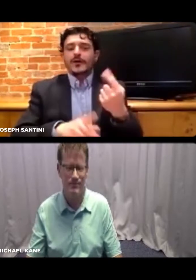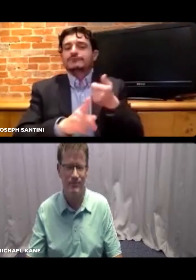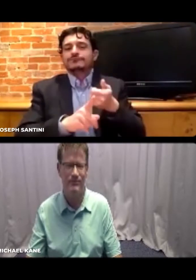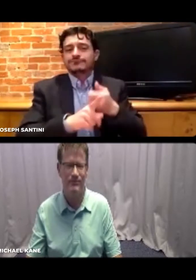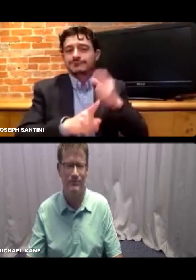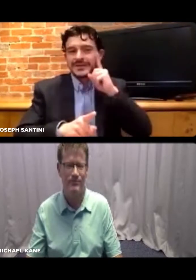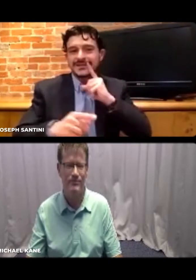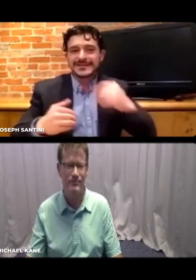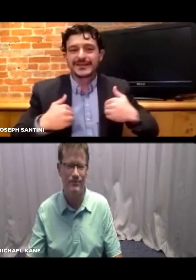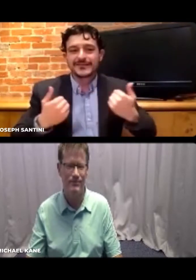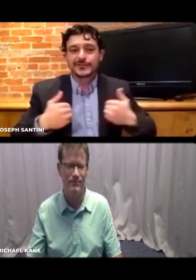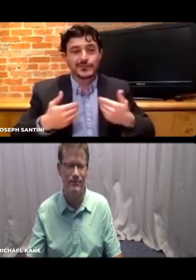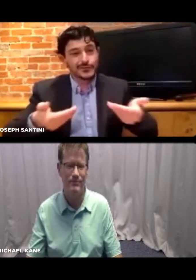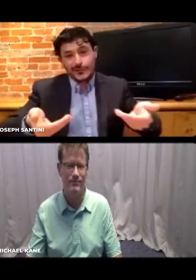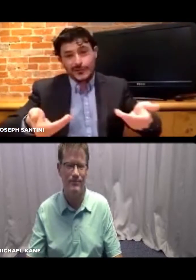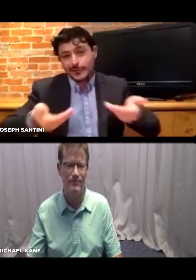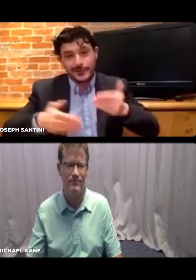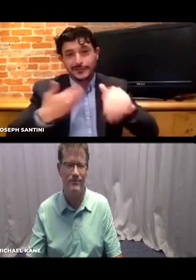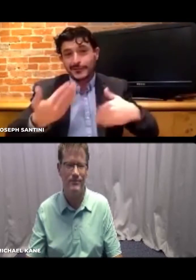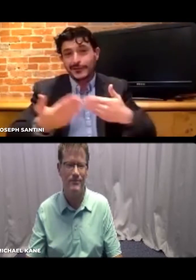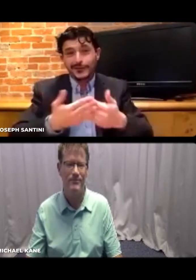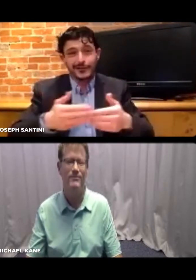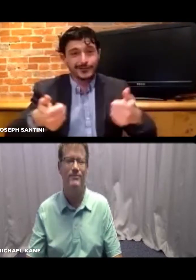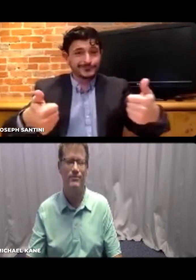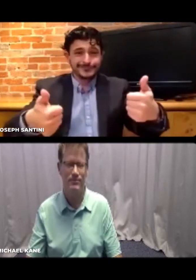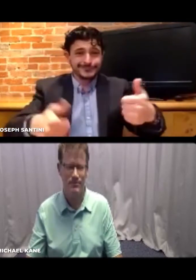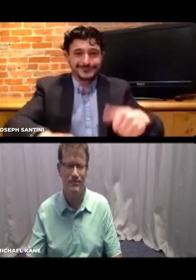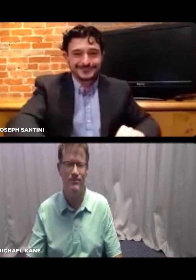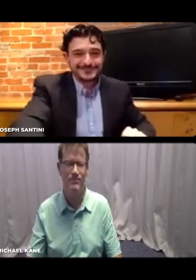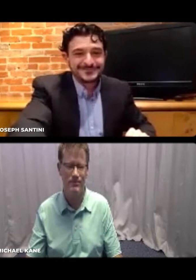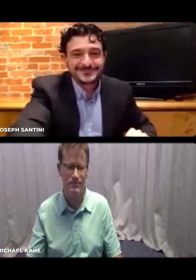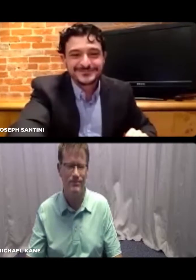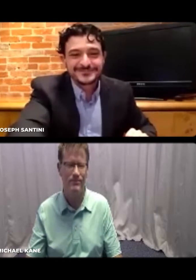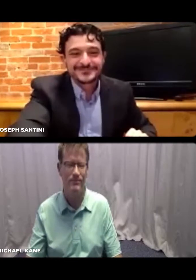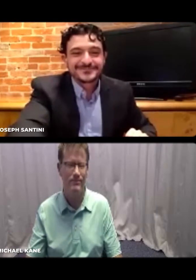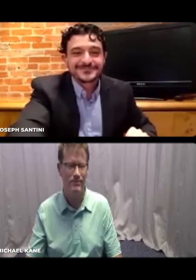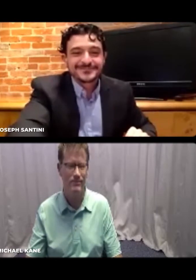youth. I would like to take the time to welcome you all. Thank you.